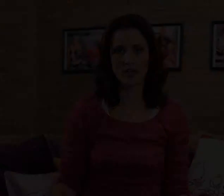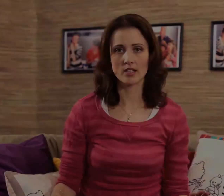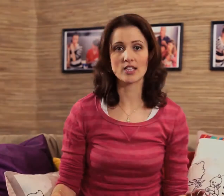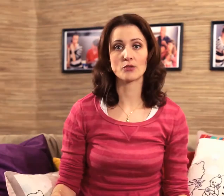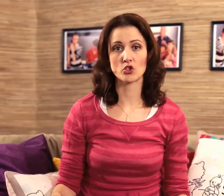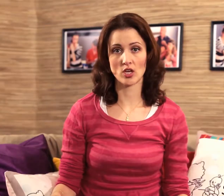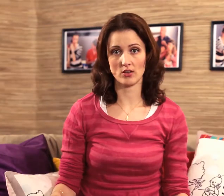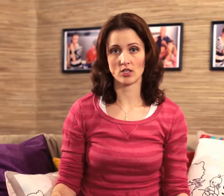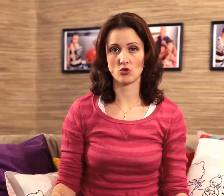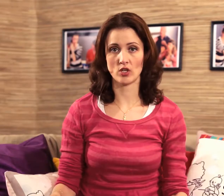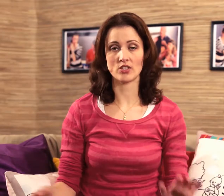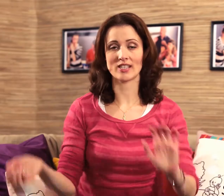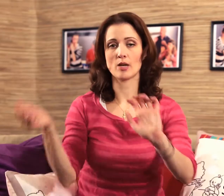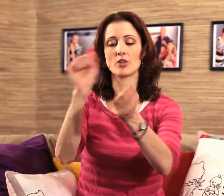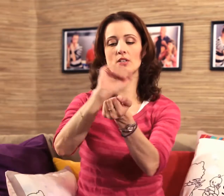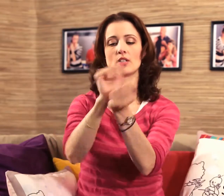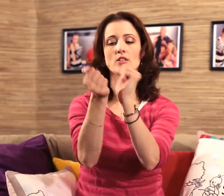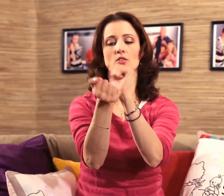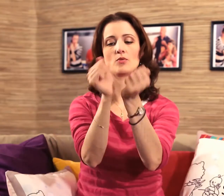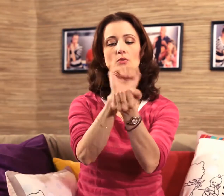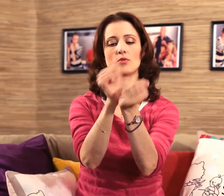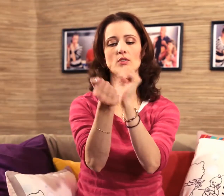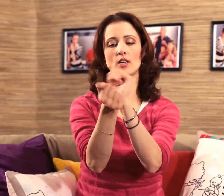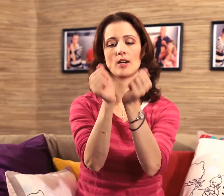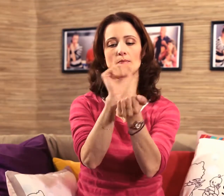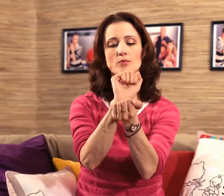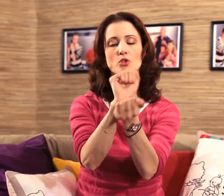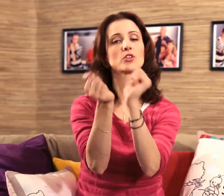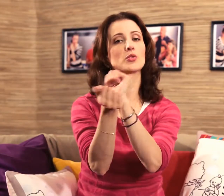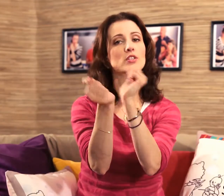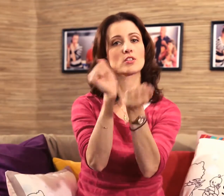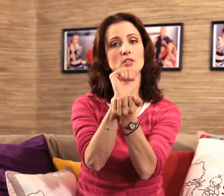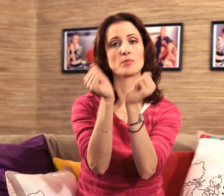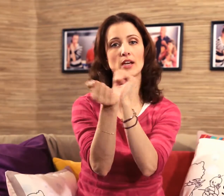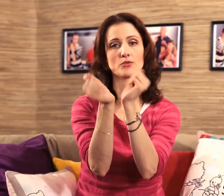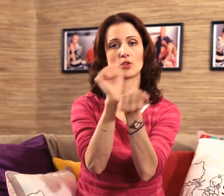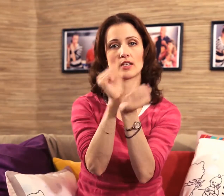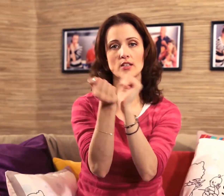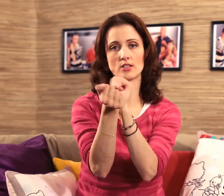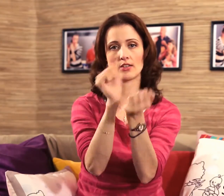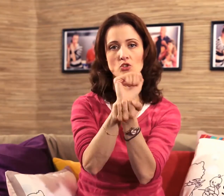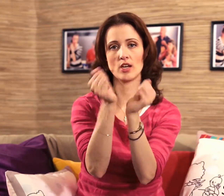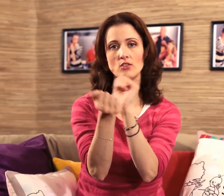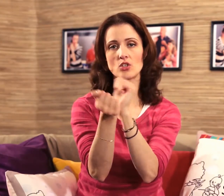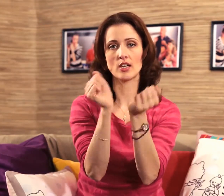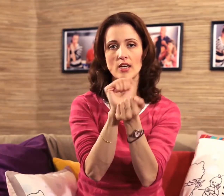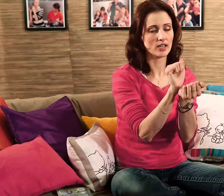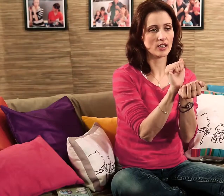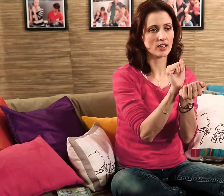The sign for change, as in changing a diaper, you turn your wrists back and forth like this. That's change. And